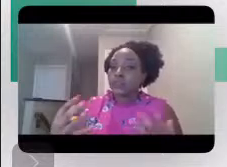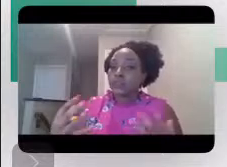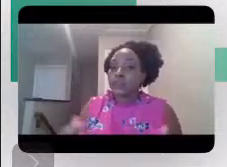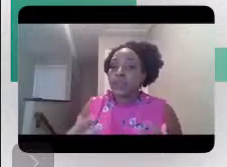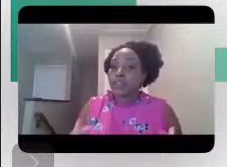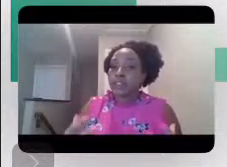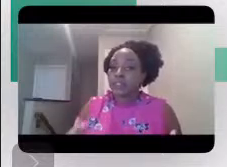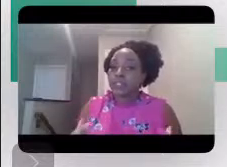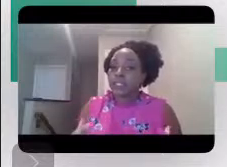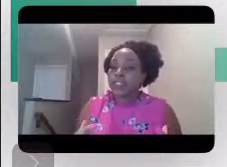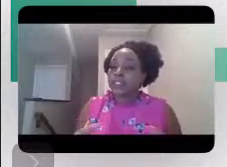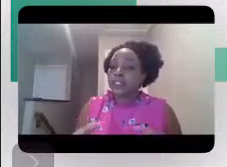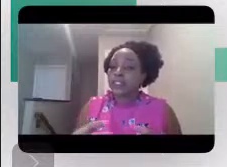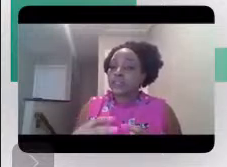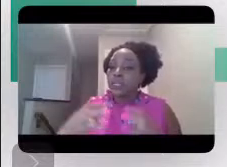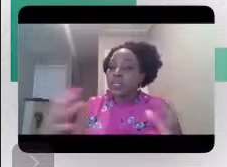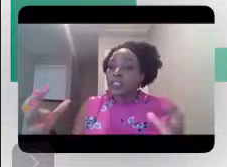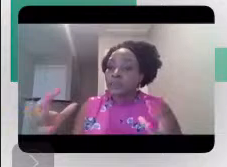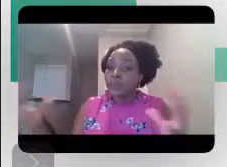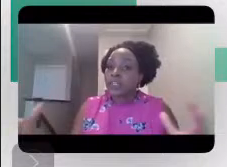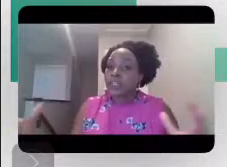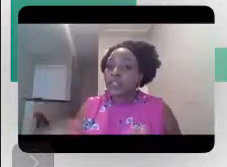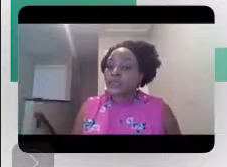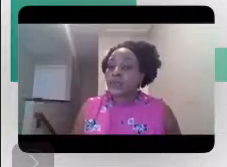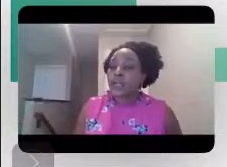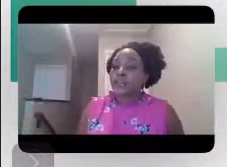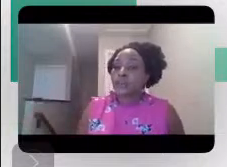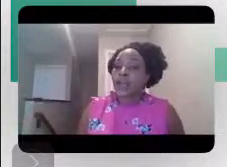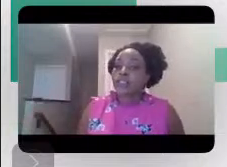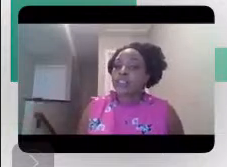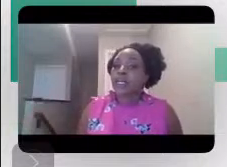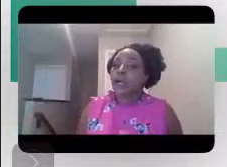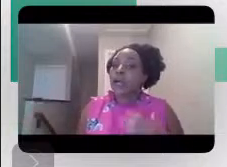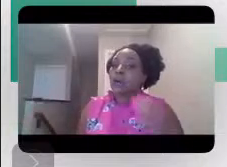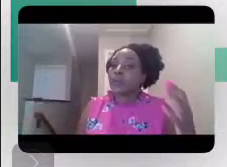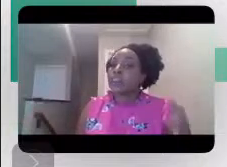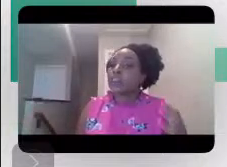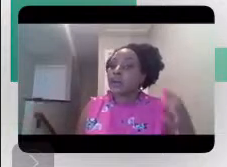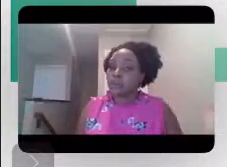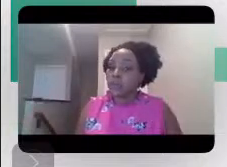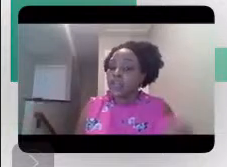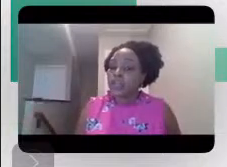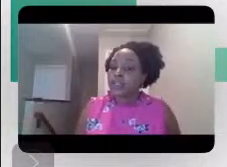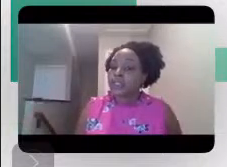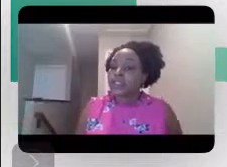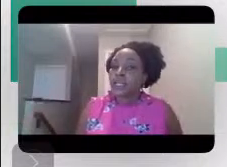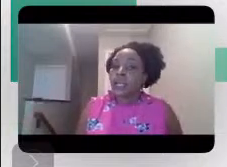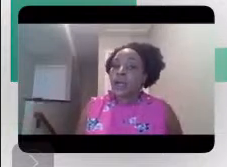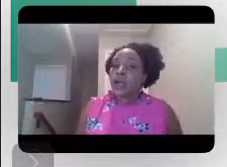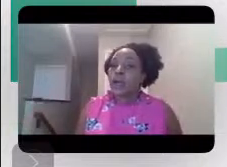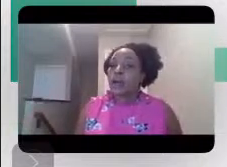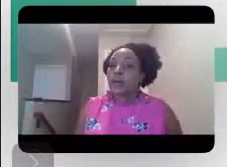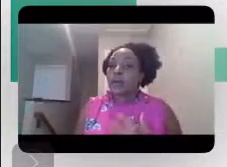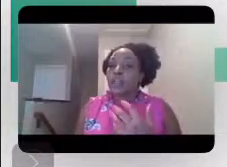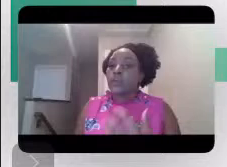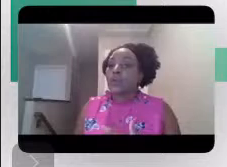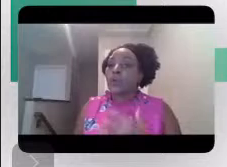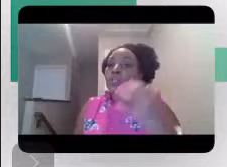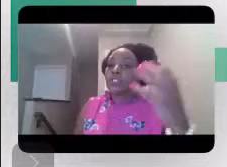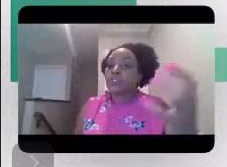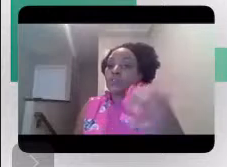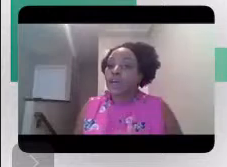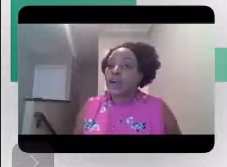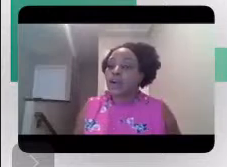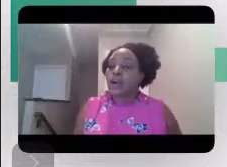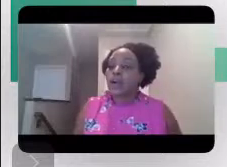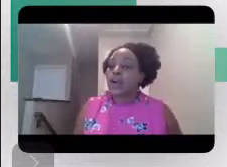to prepare the student to be ready to interact with employers, or go on